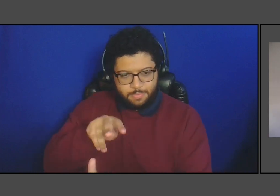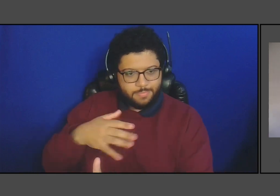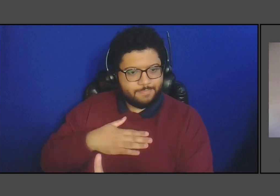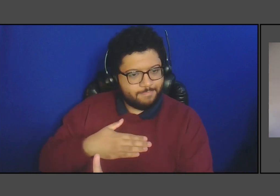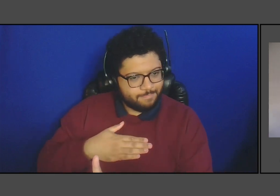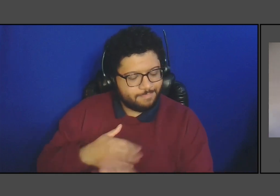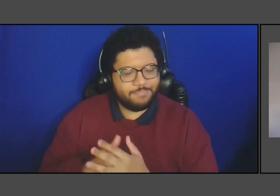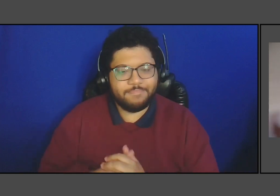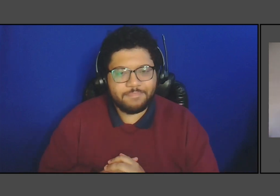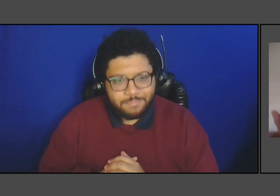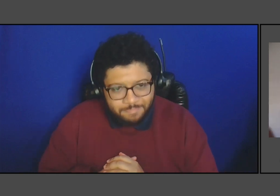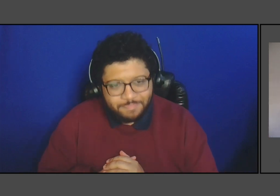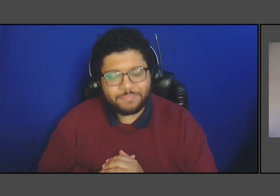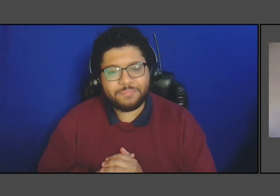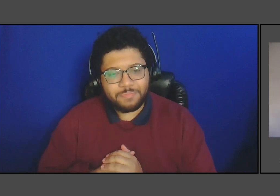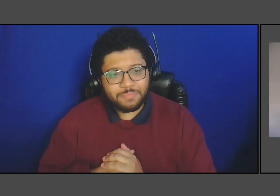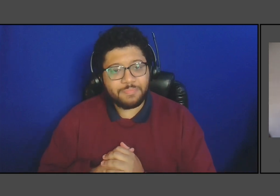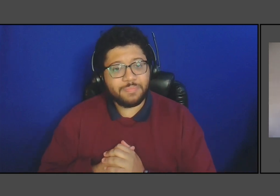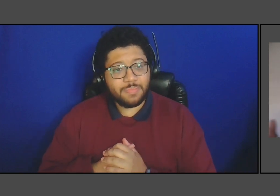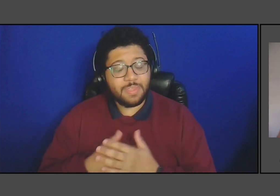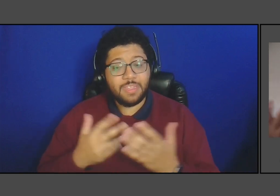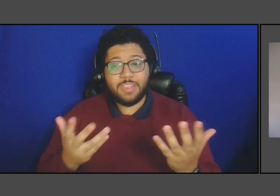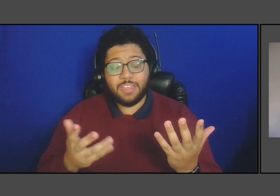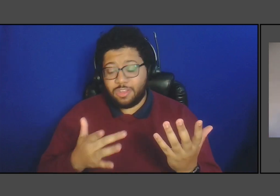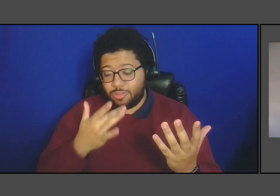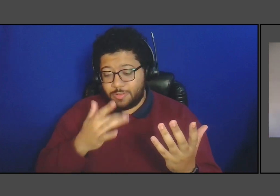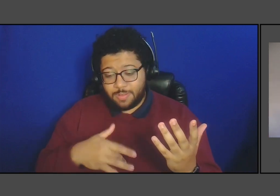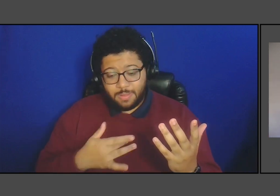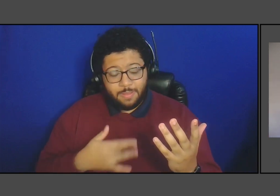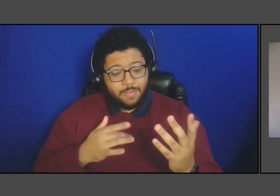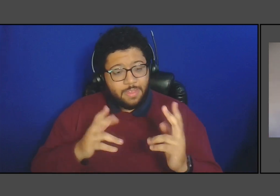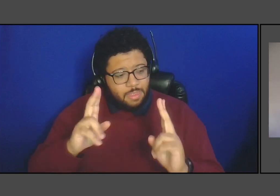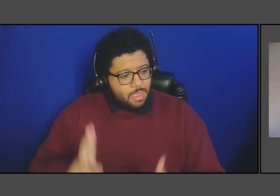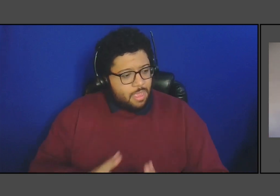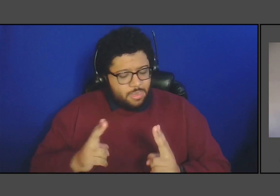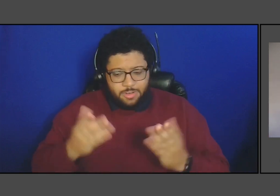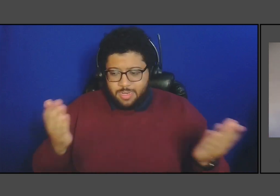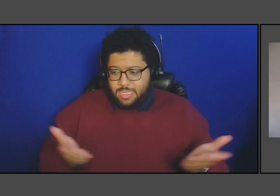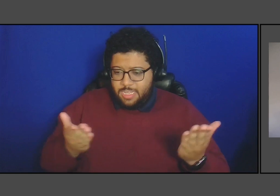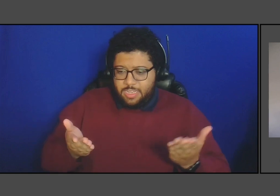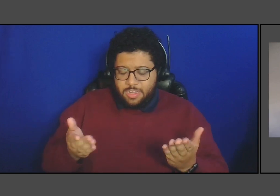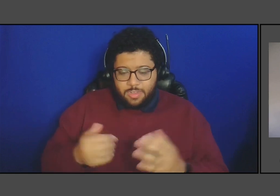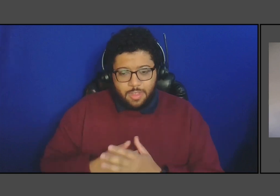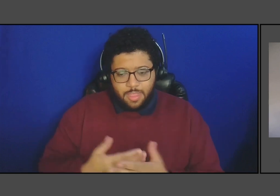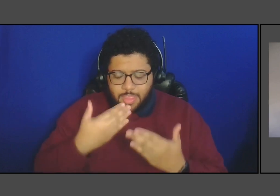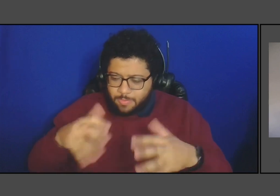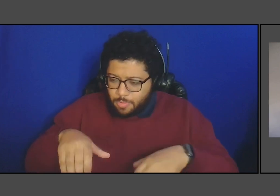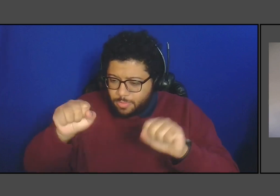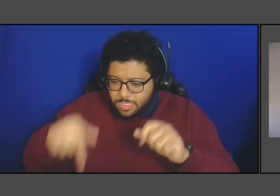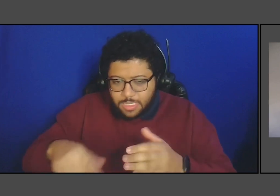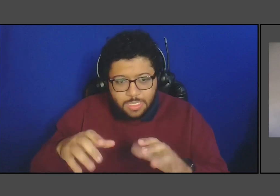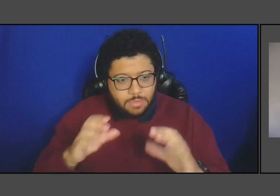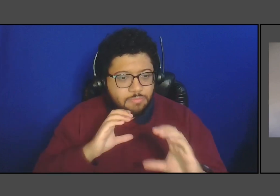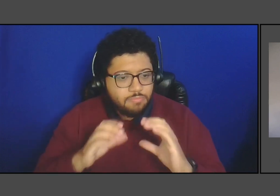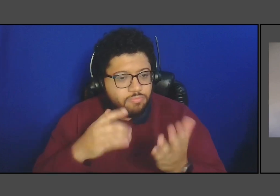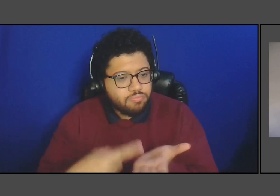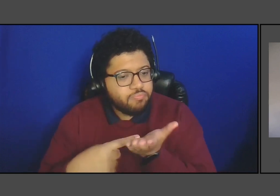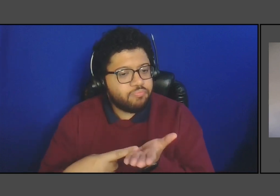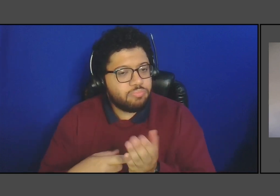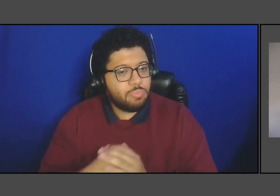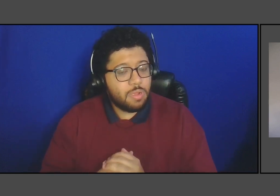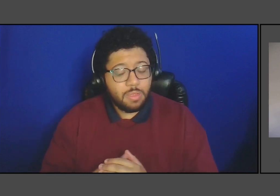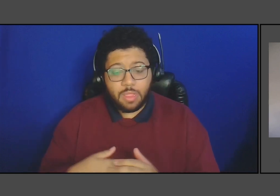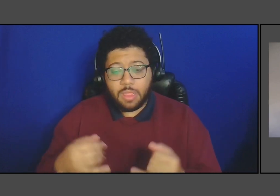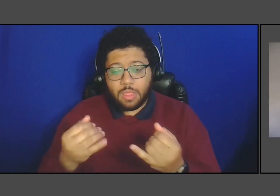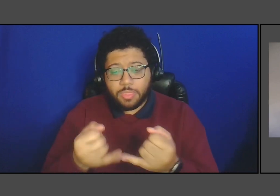It's really an honor to be here with these guests, by the way. Thank you for hosting this conversation. But for me, the borderlands, I do see it as my homeland.